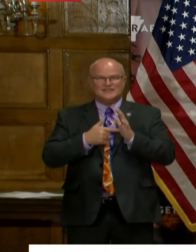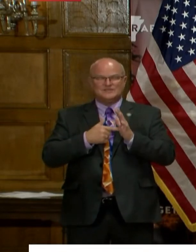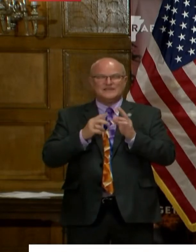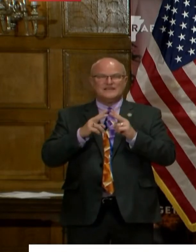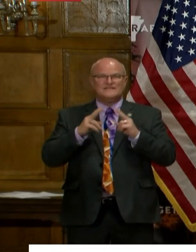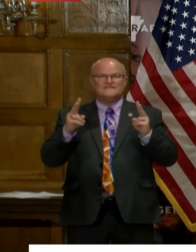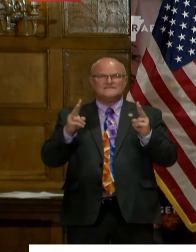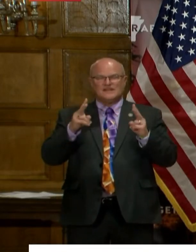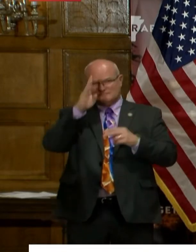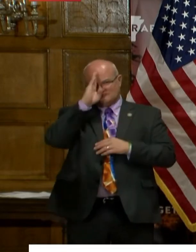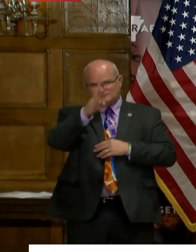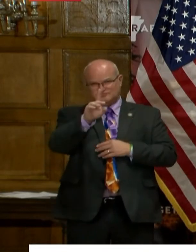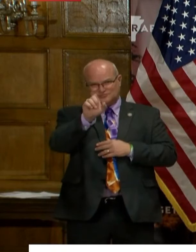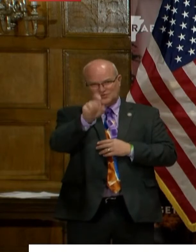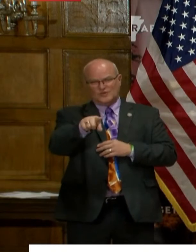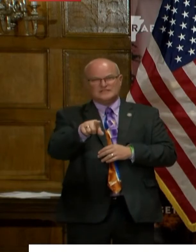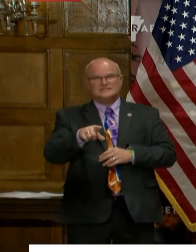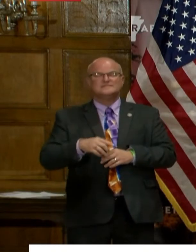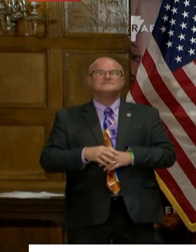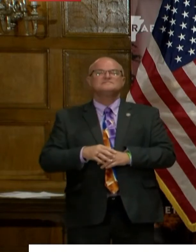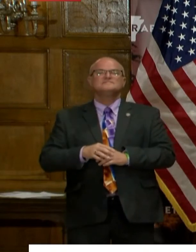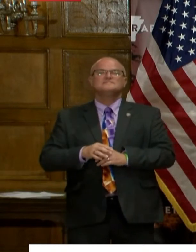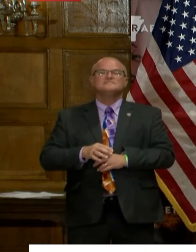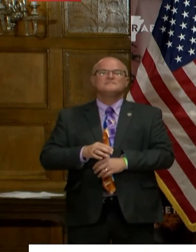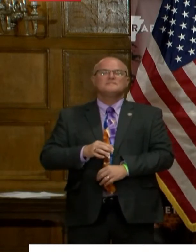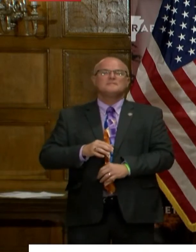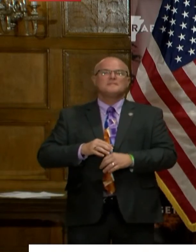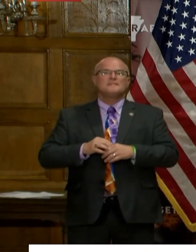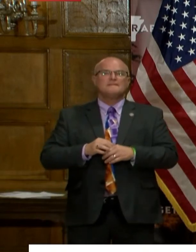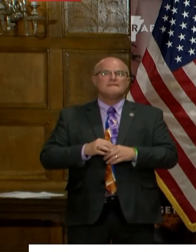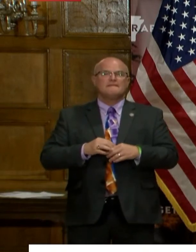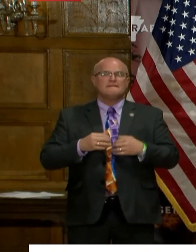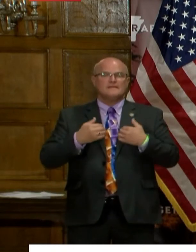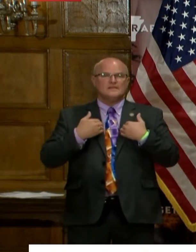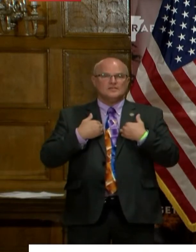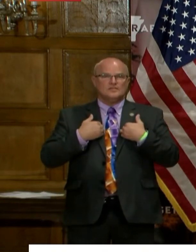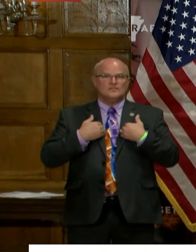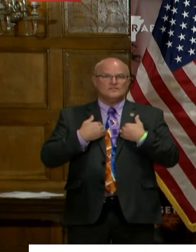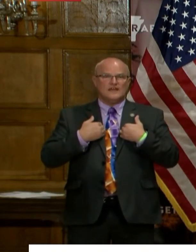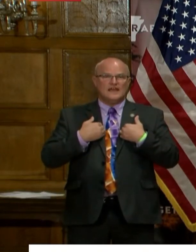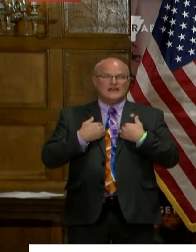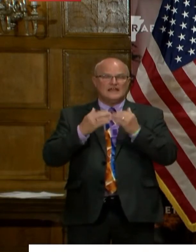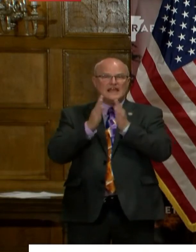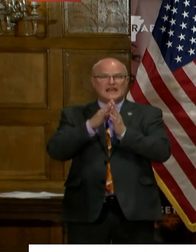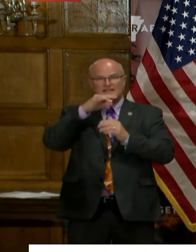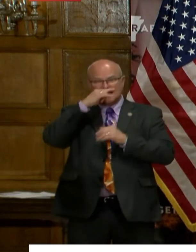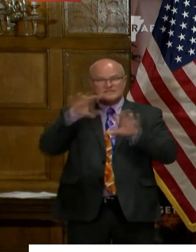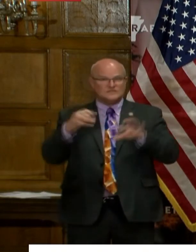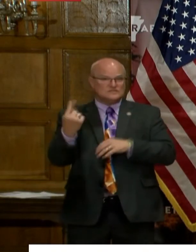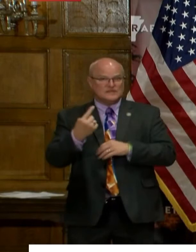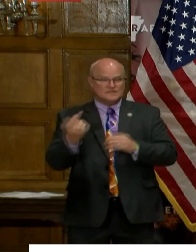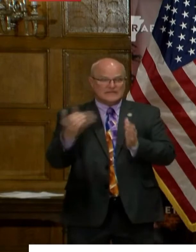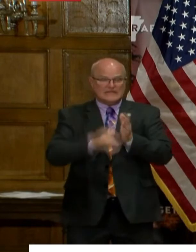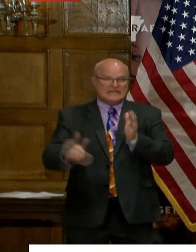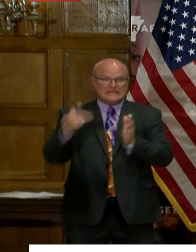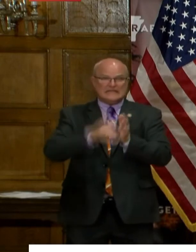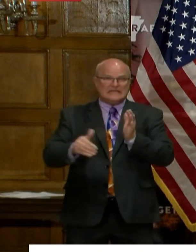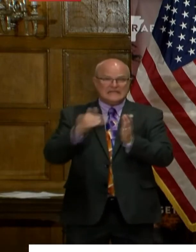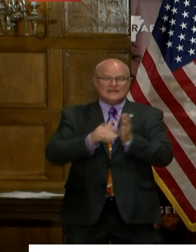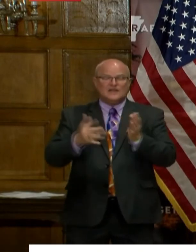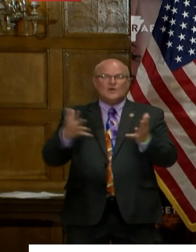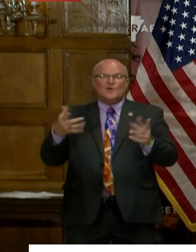very frank question. You're a father. You've had to ask your kids multiple times to do something. At what